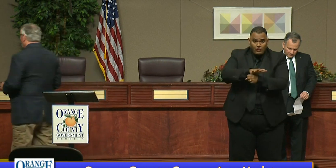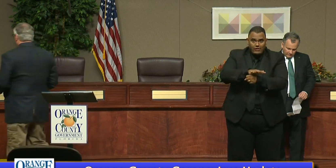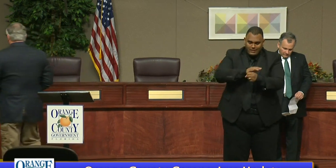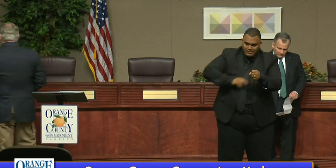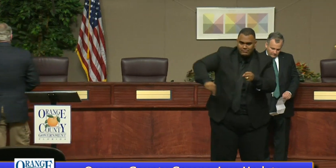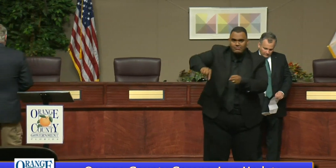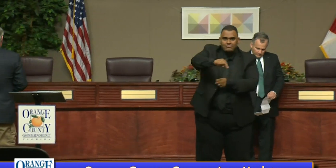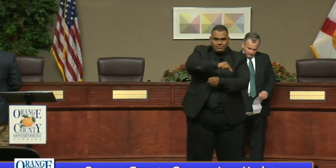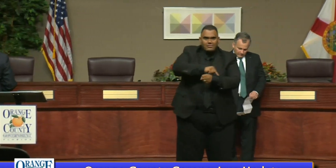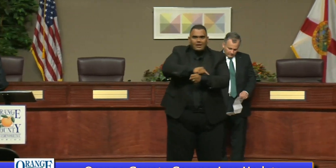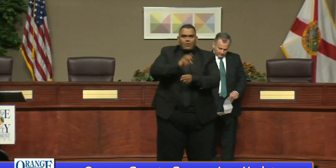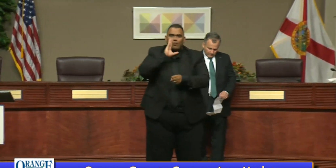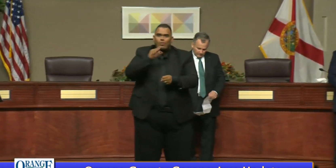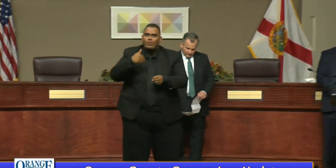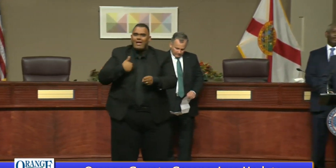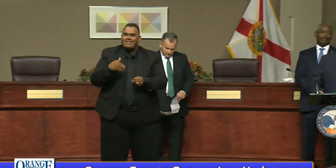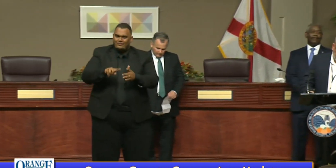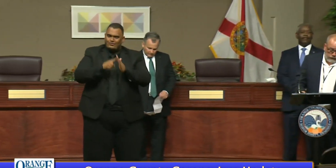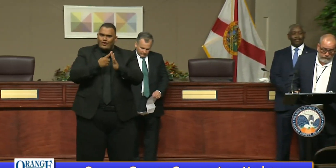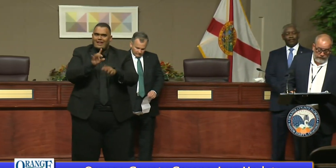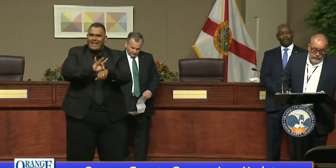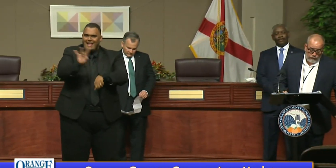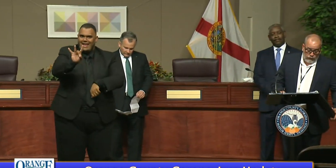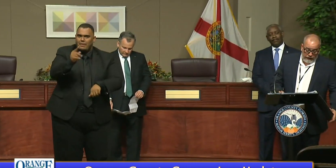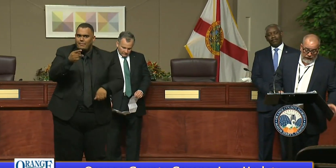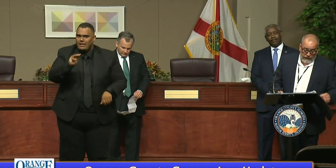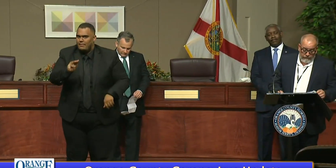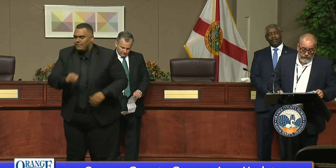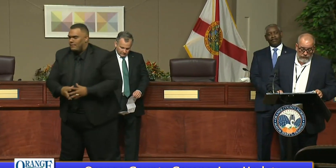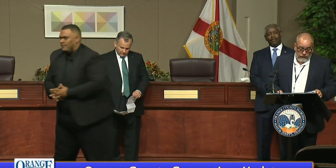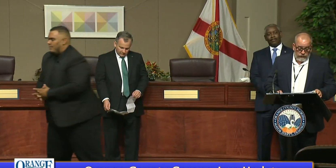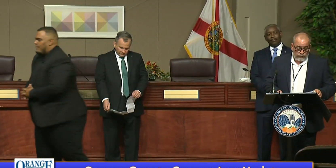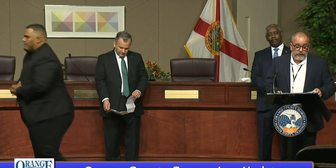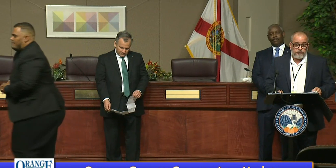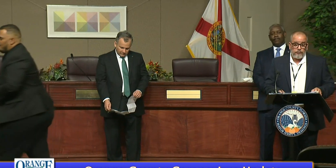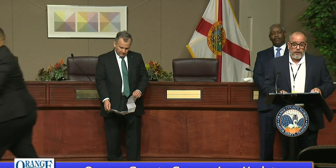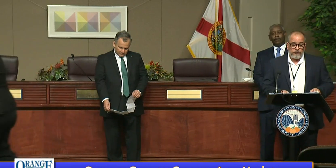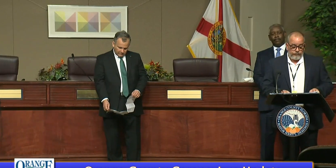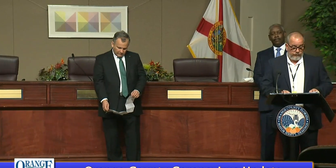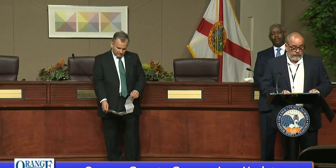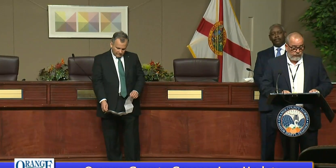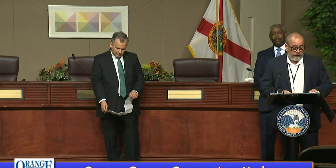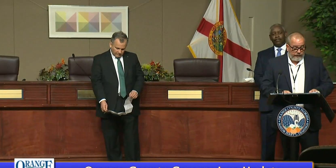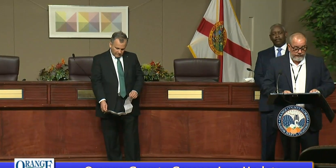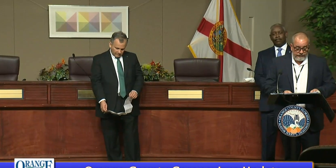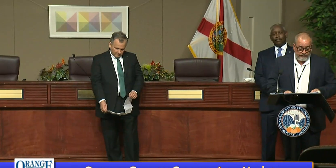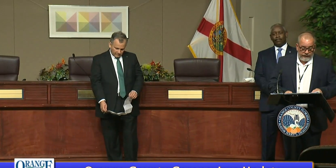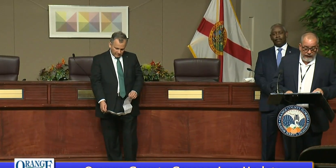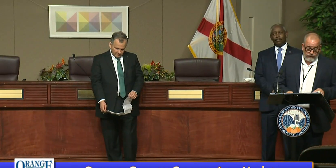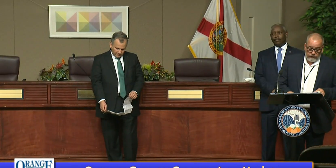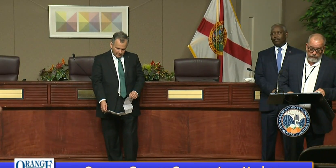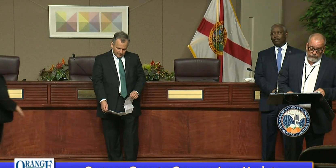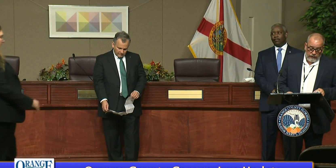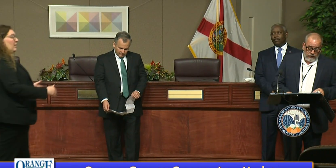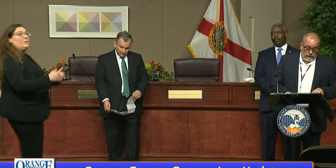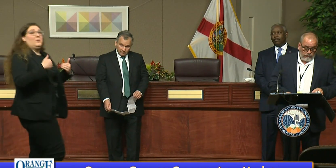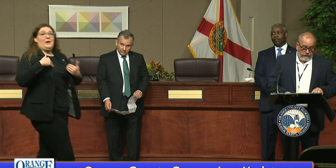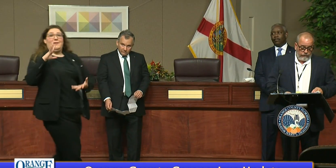Thank you, Mayor. As mentioned, Demings just mentioned, we have 2,121 cases in the county.